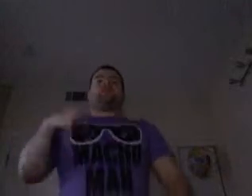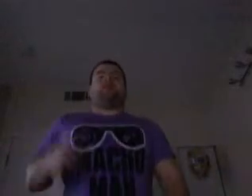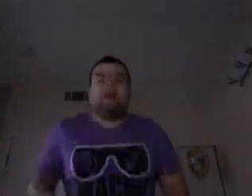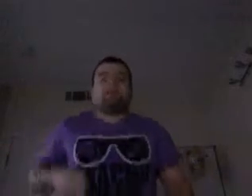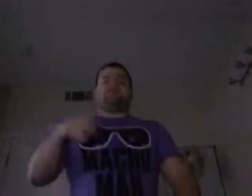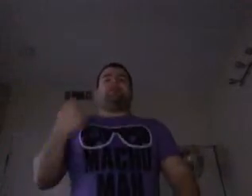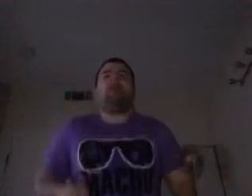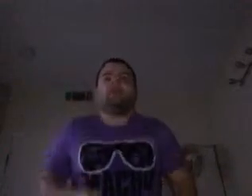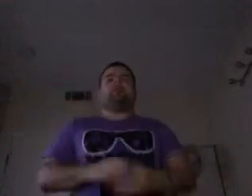me, talk to me, talk to me.